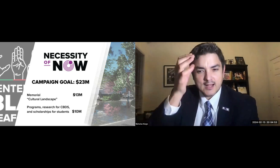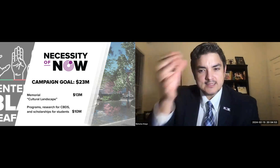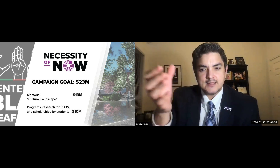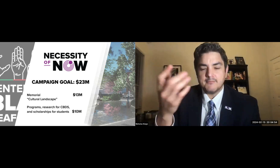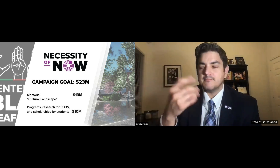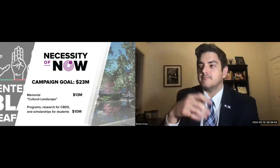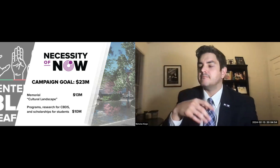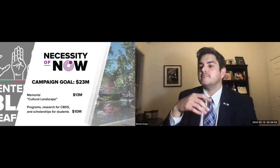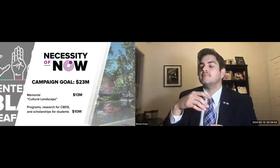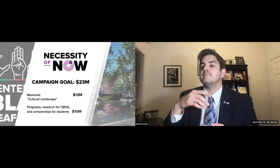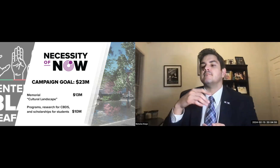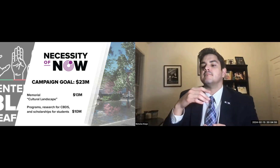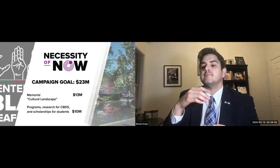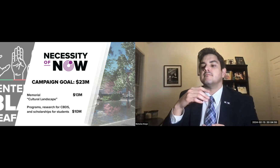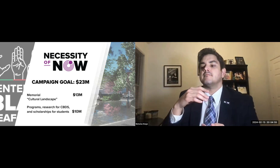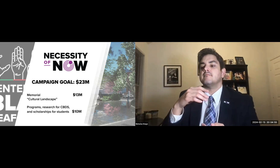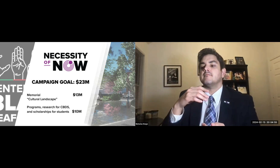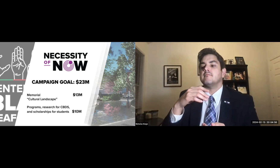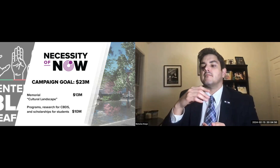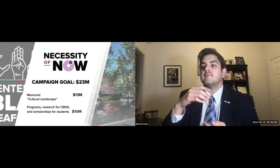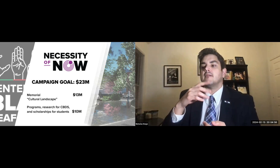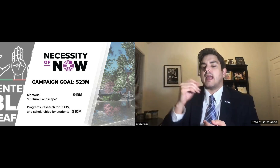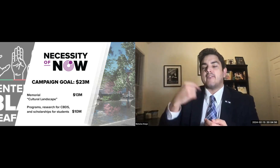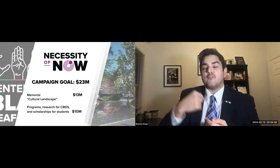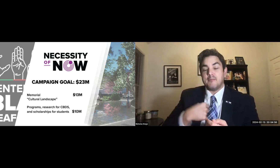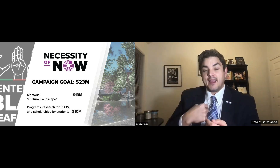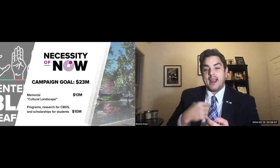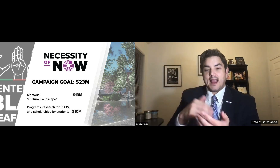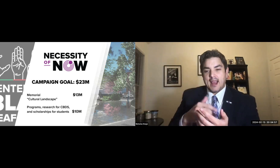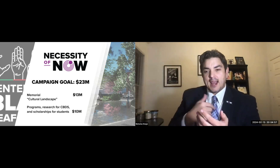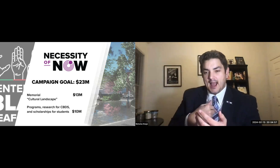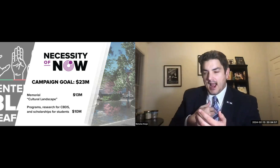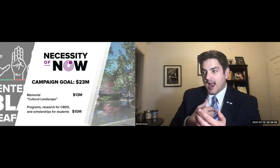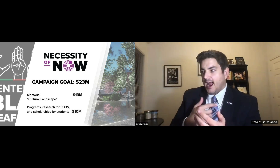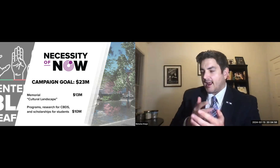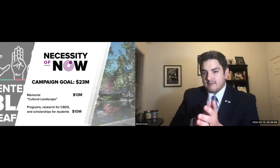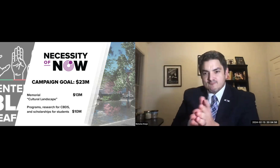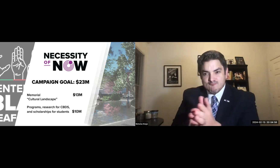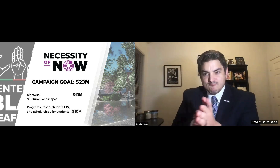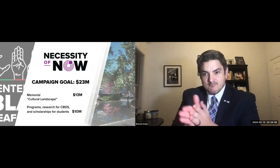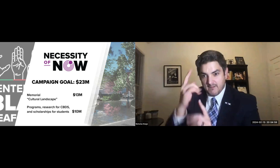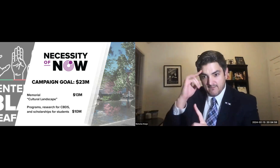engages in. Black Deaf Studies is a relatively new concept.